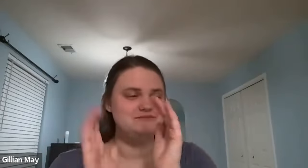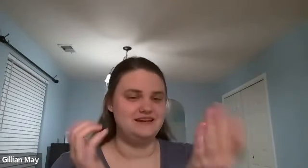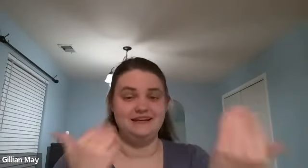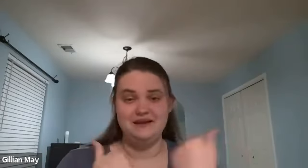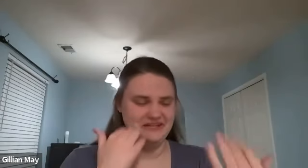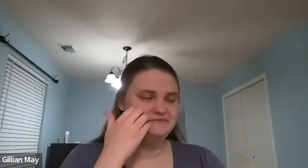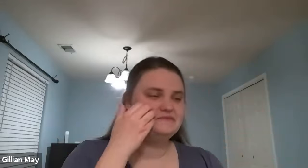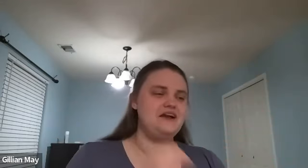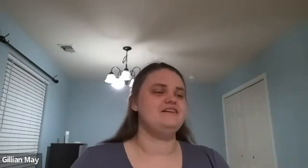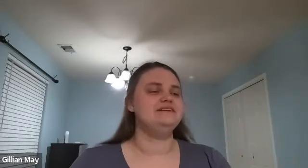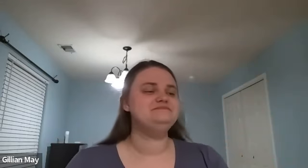signing, not me. All right.